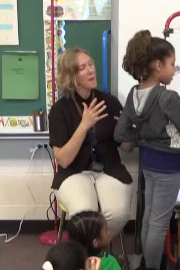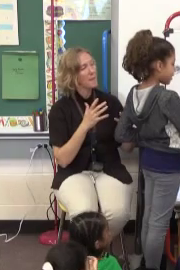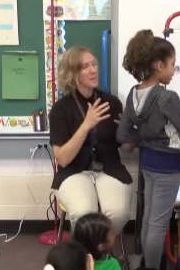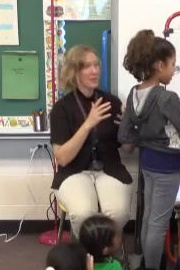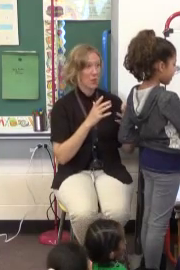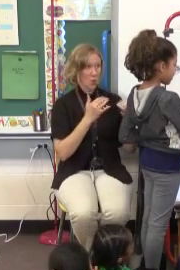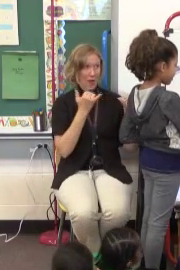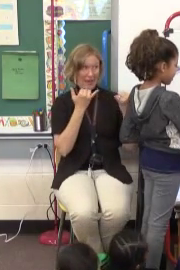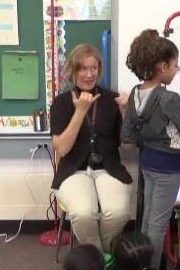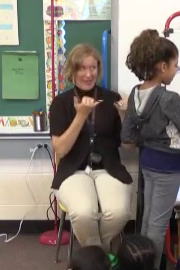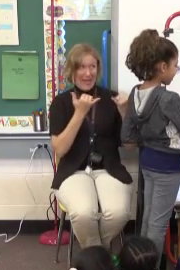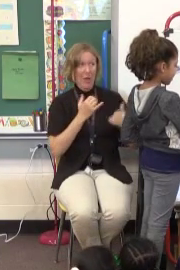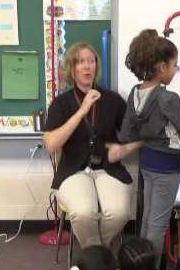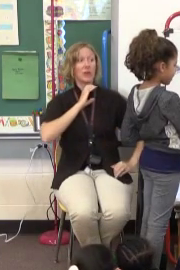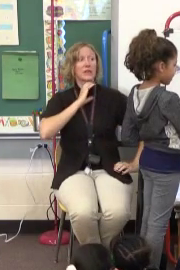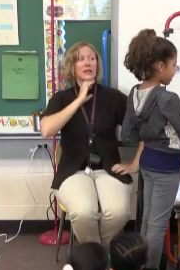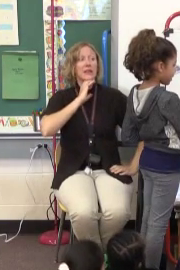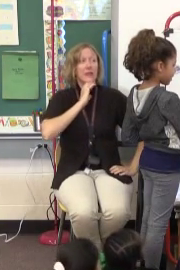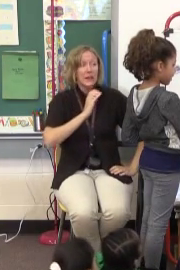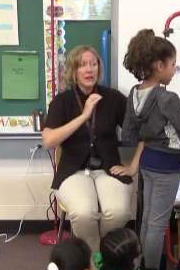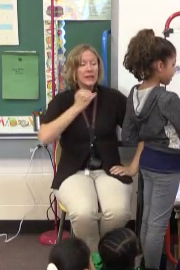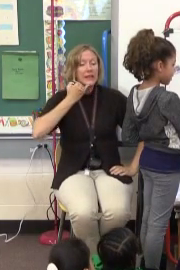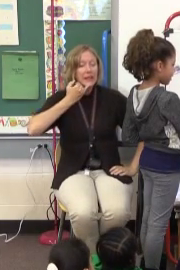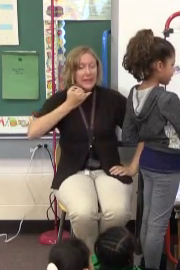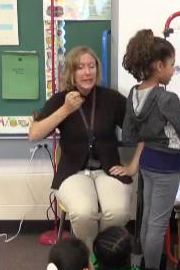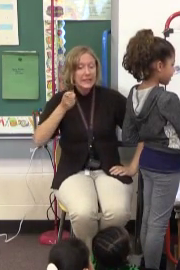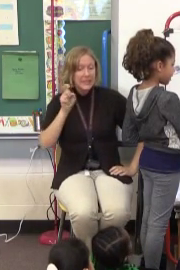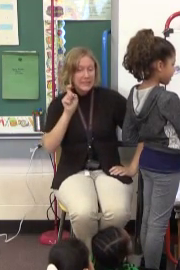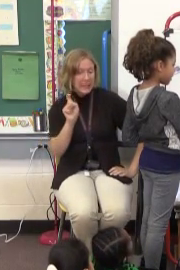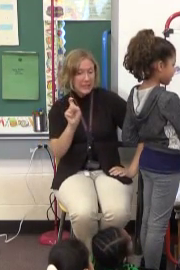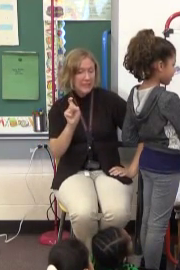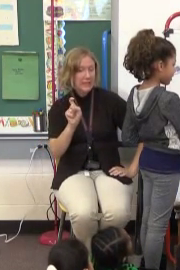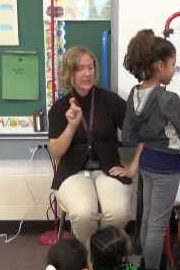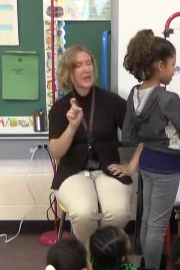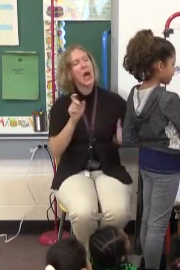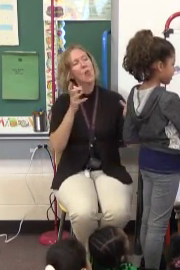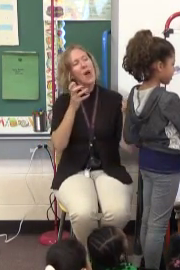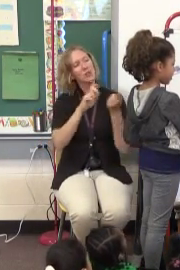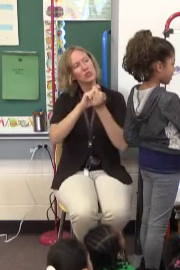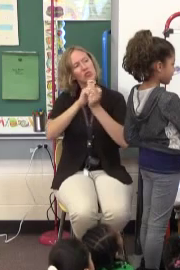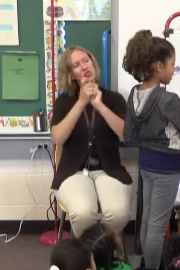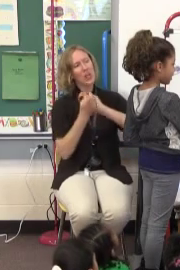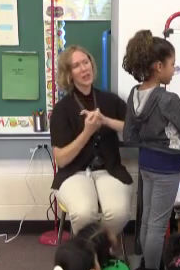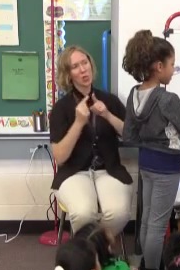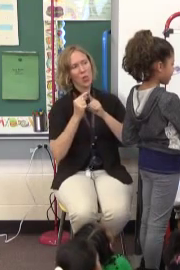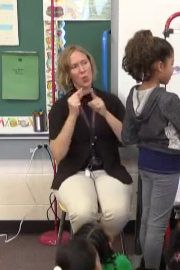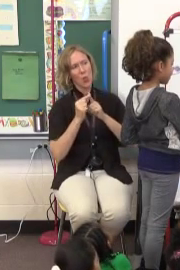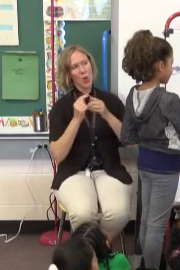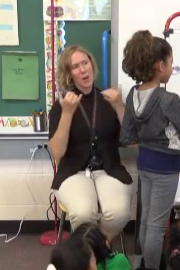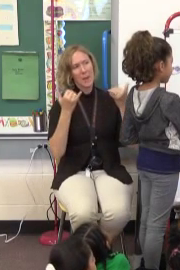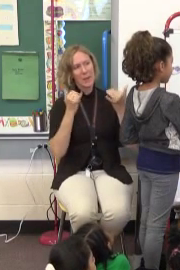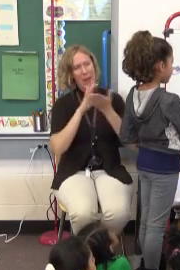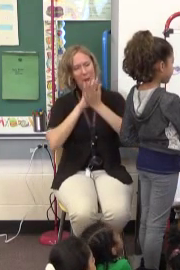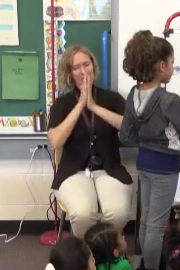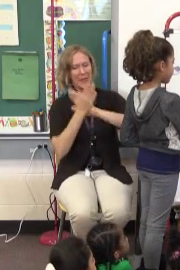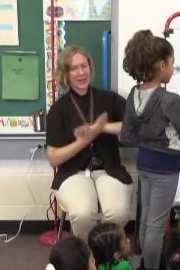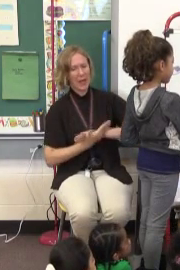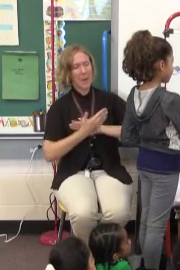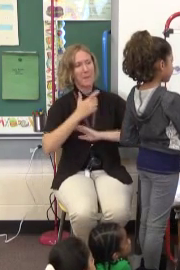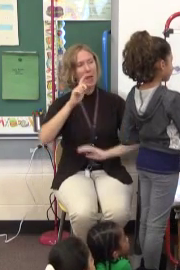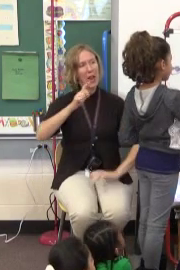So it's id. Now we want to change the word into lid.